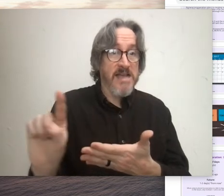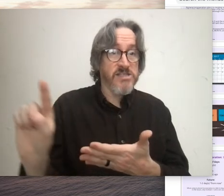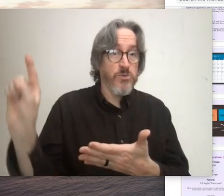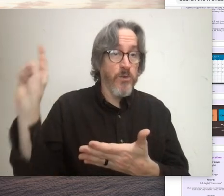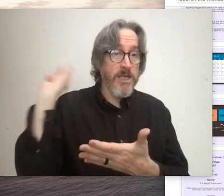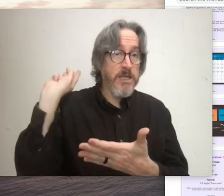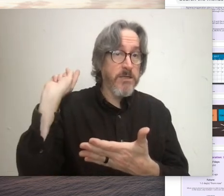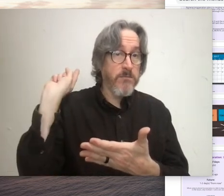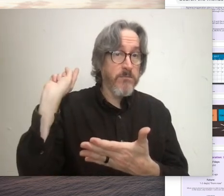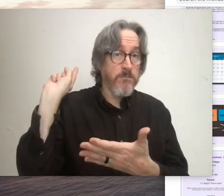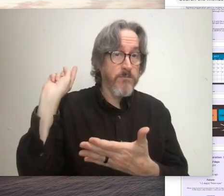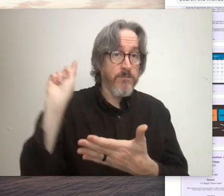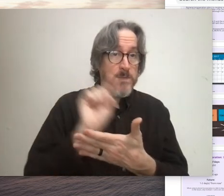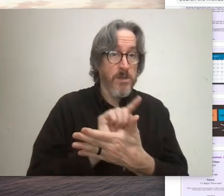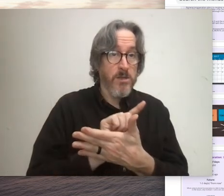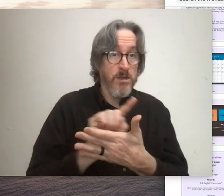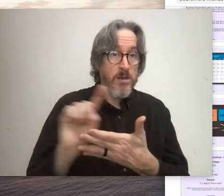last week,